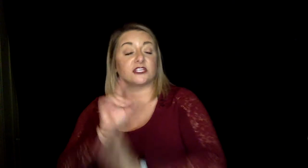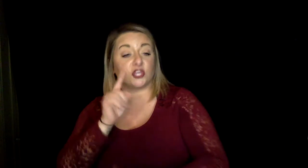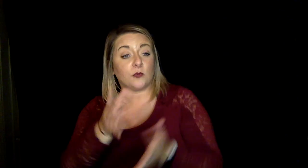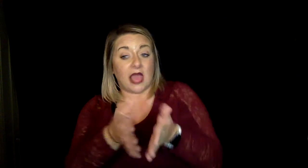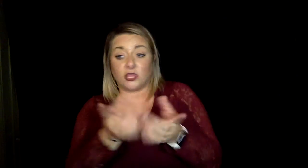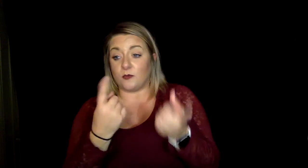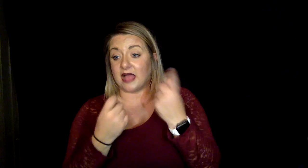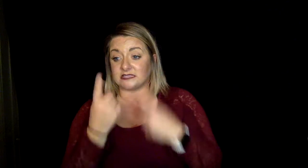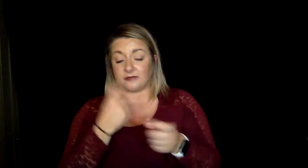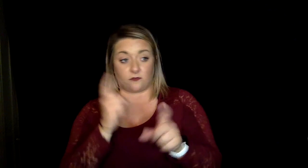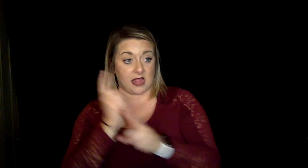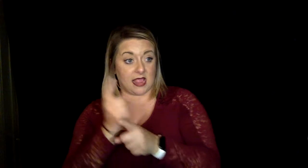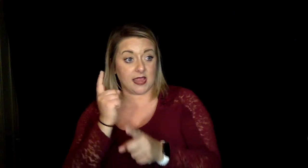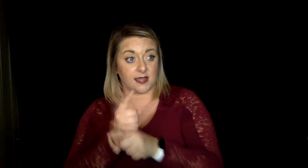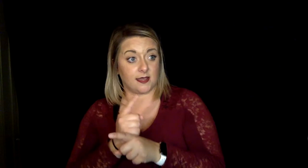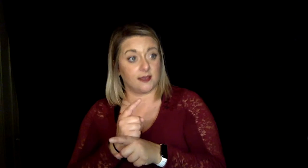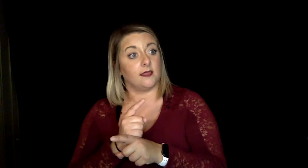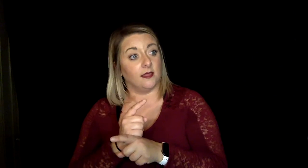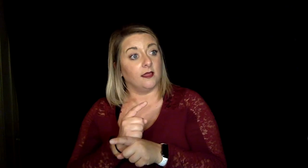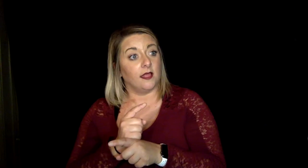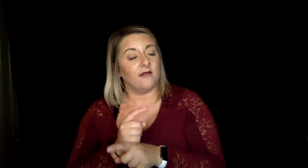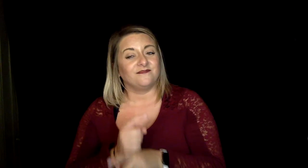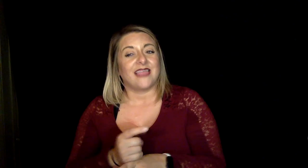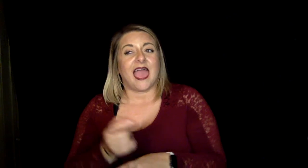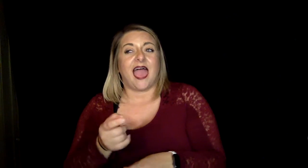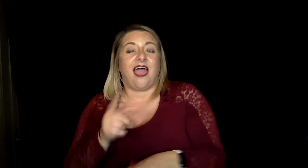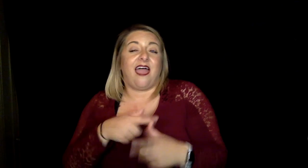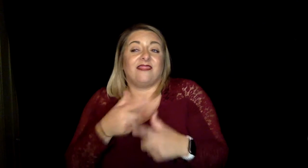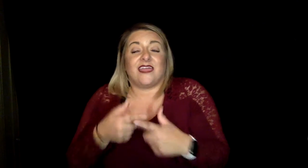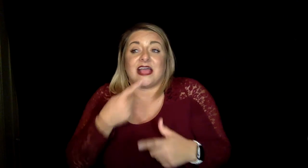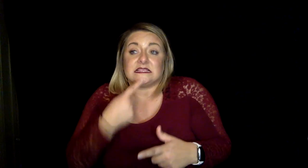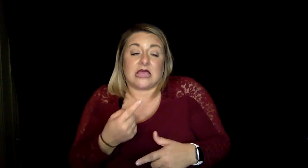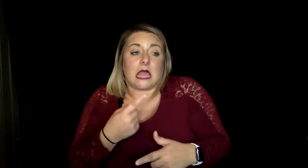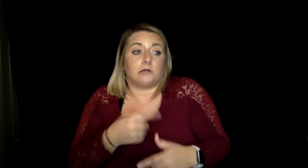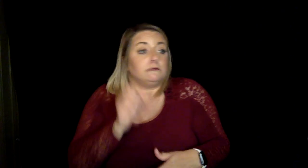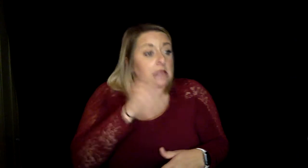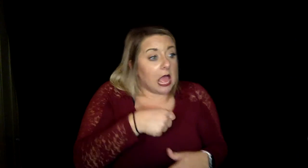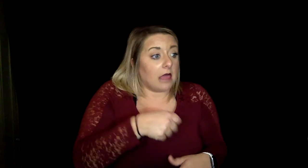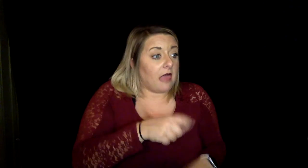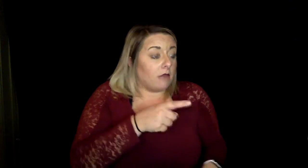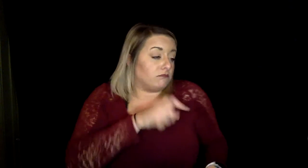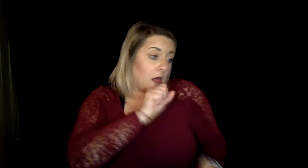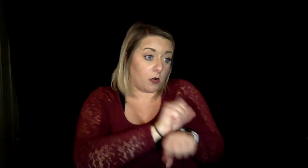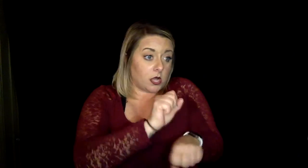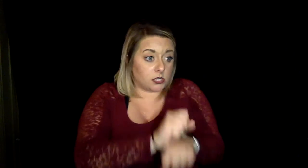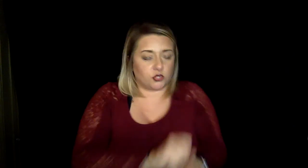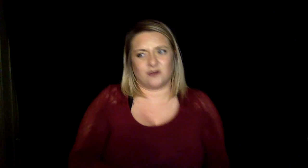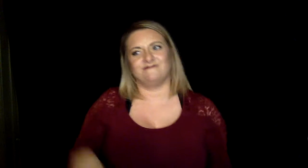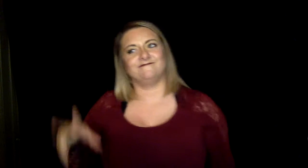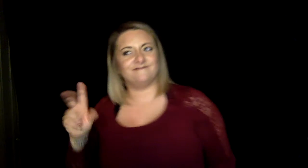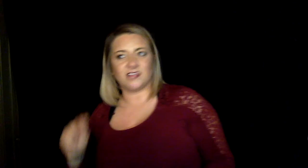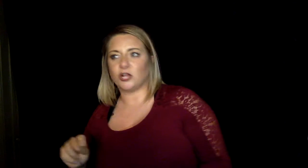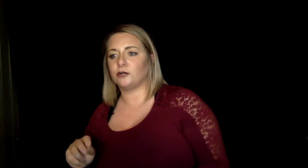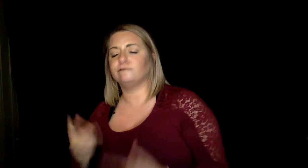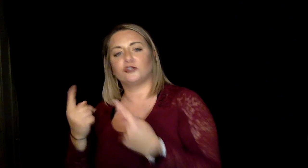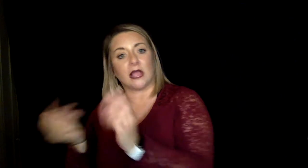You asked me, right? And then I said, yeah, that works. Or no, try